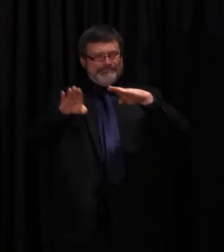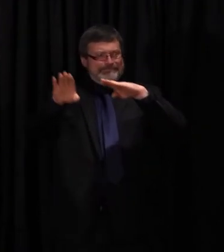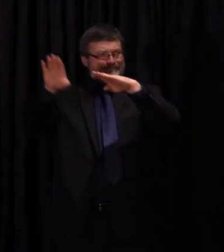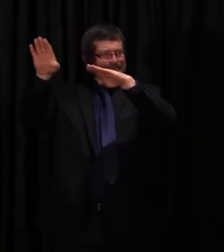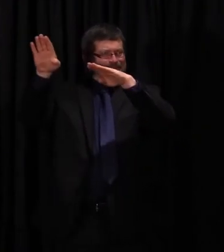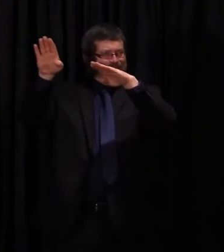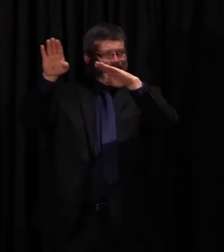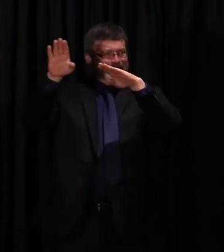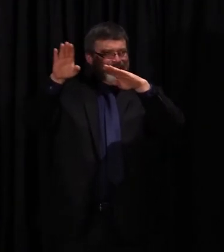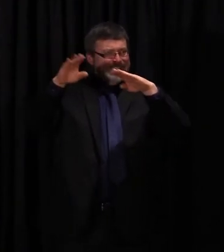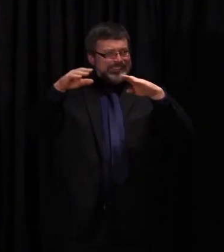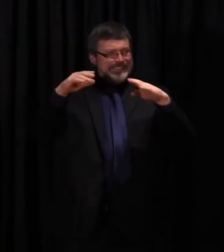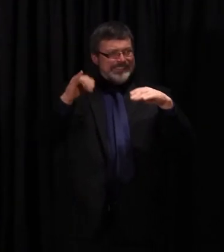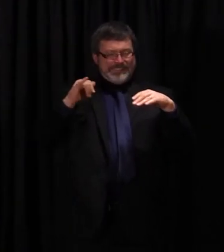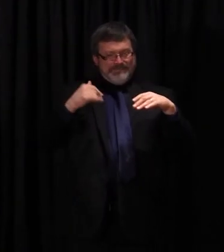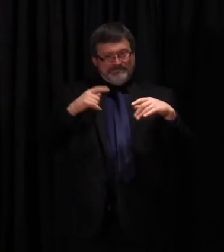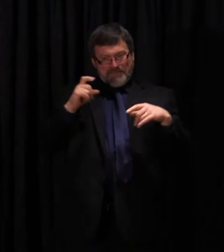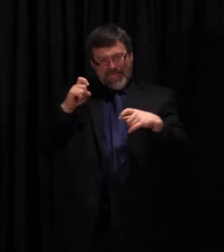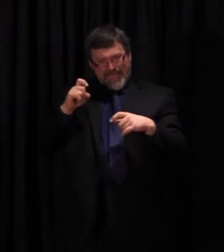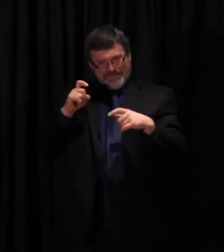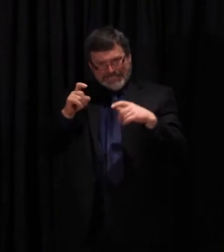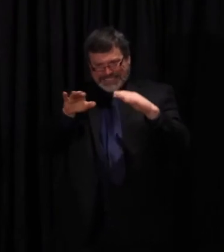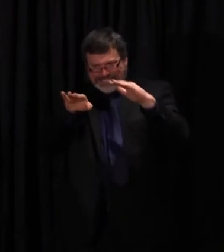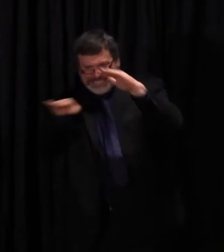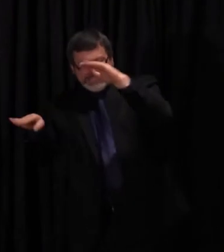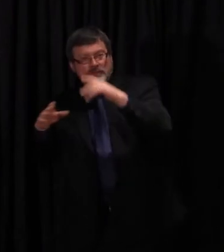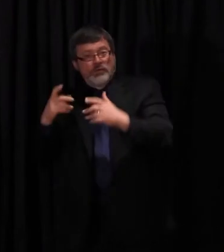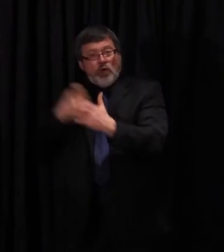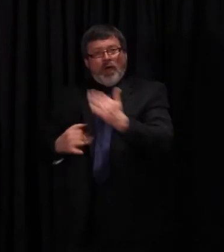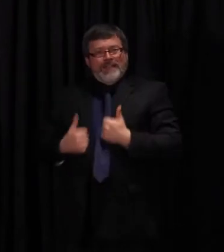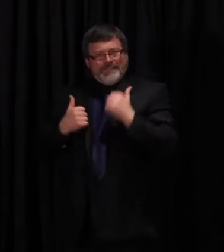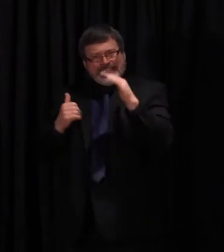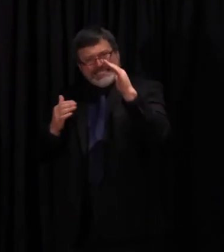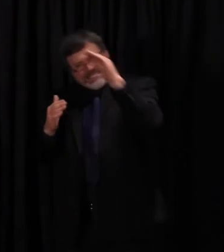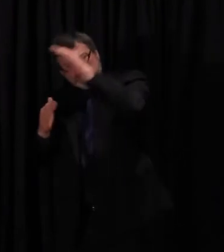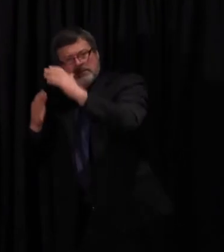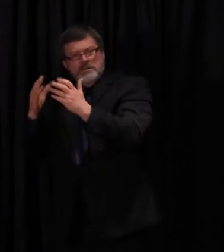Because when they do, we're pushing them down the economic ladder.